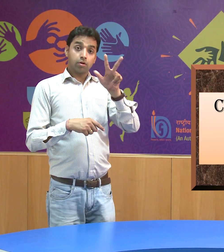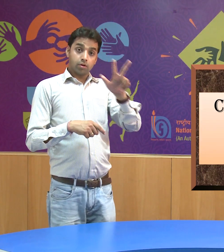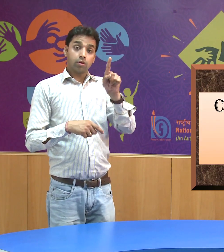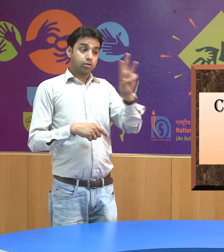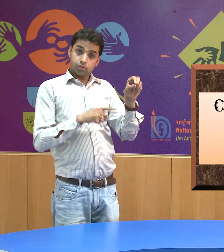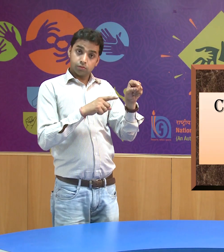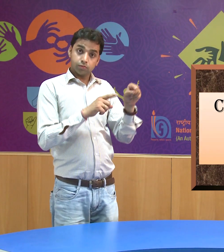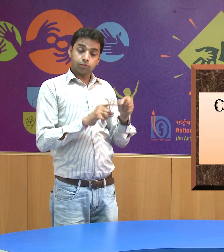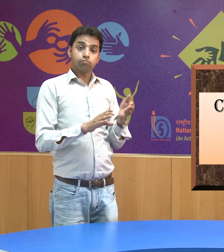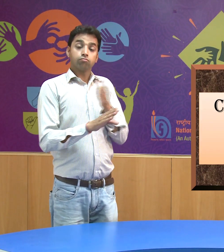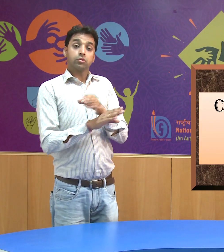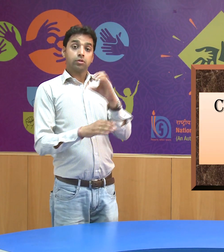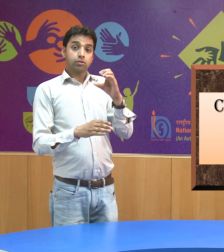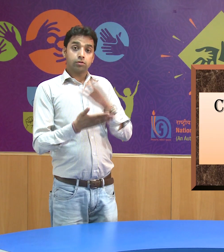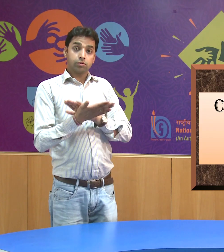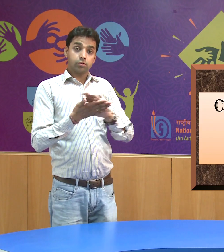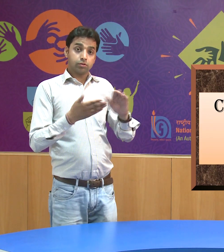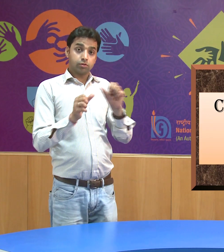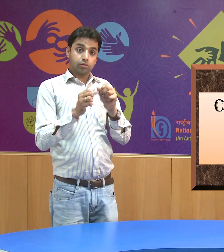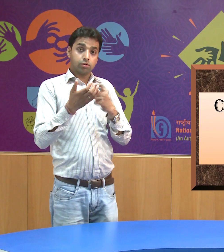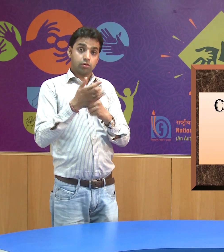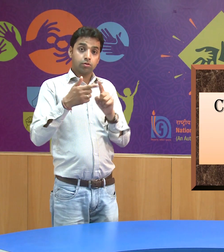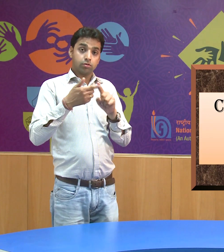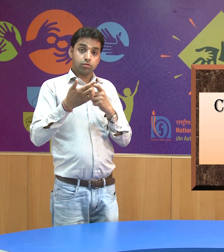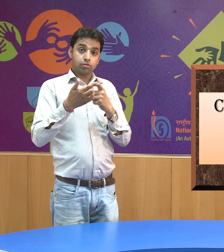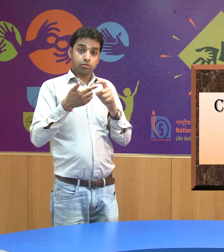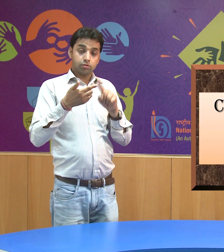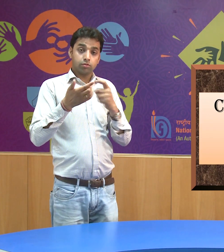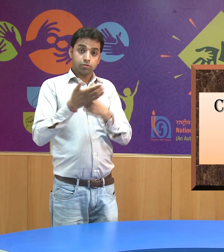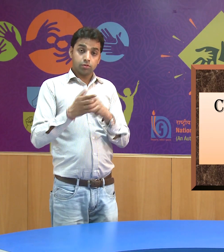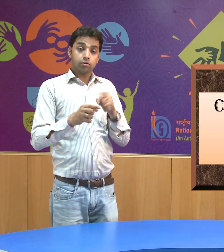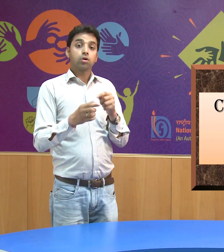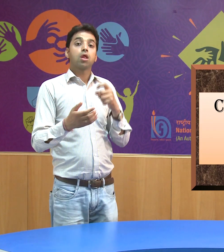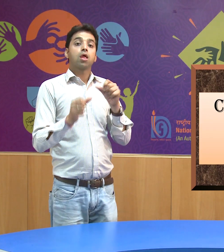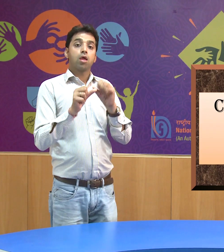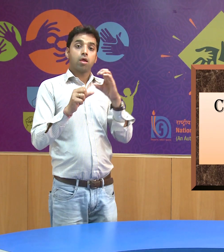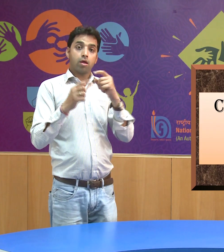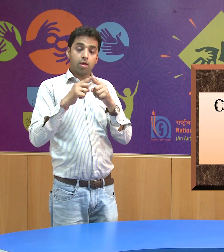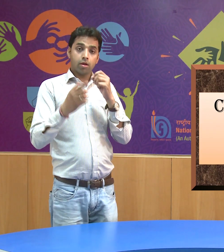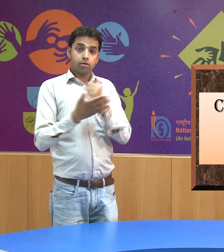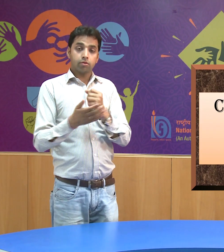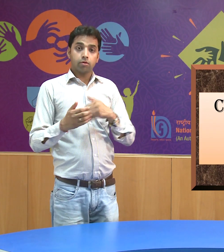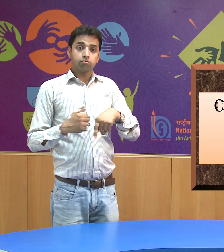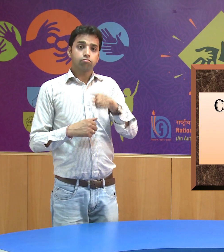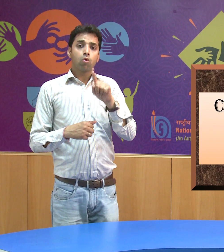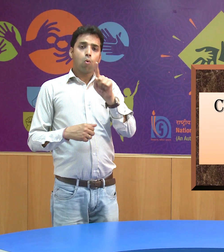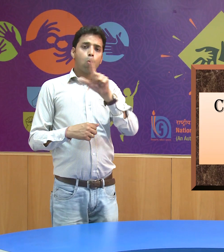1813, the Charter Act fixed a sum of 1 lakh rupees for the purpose